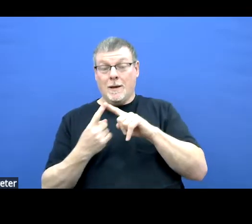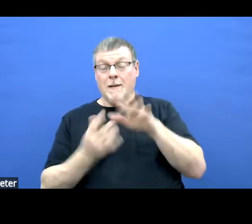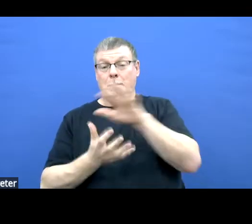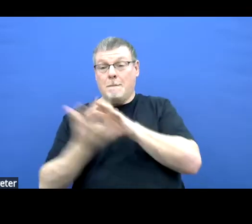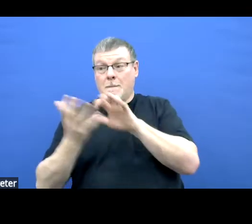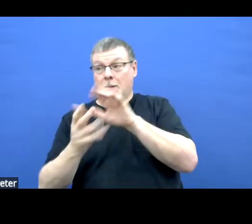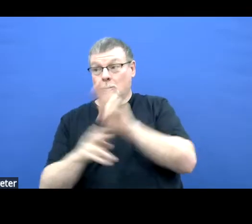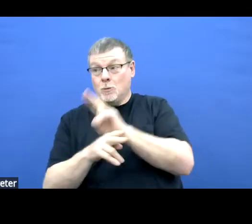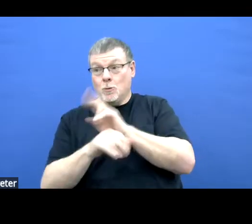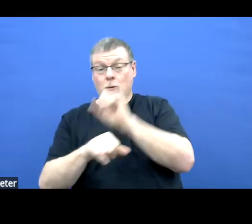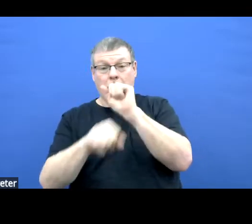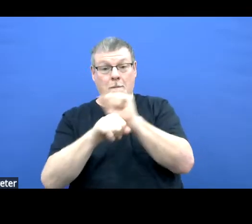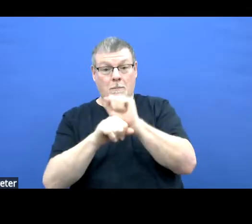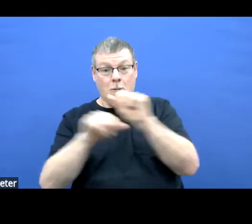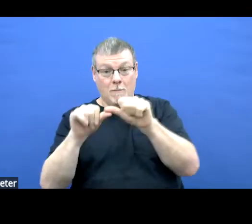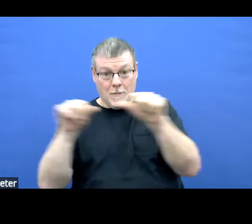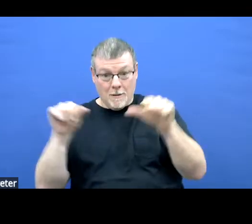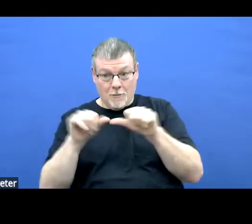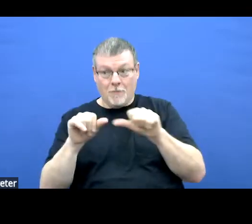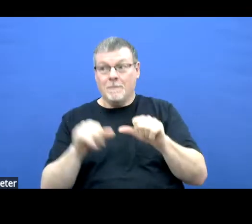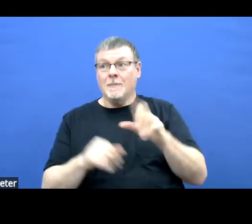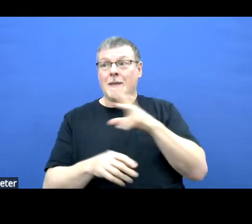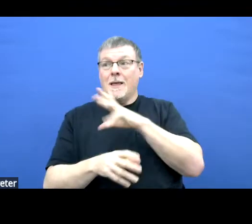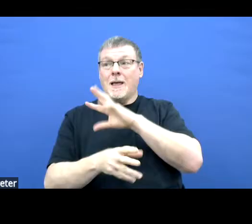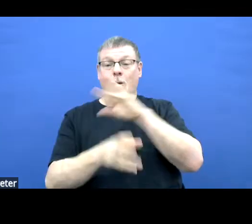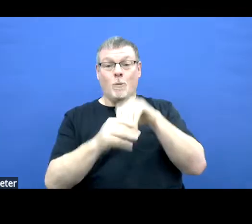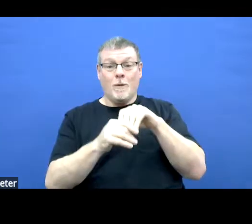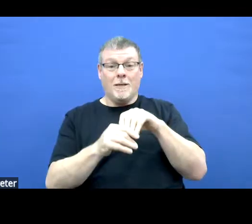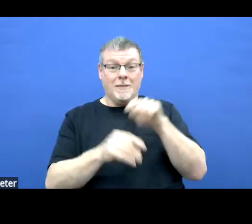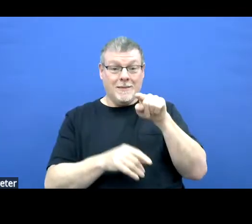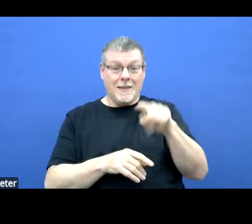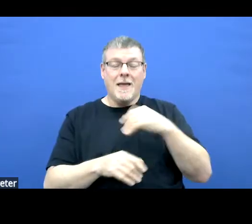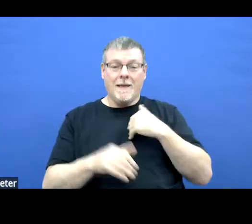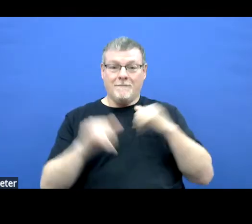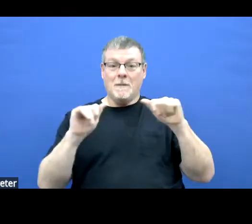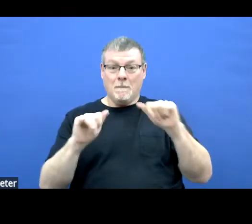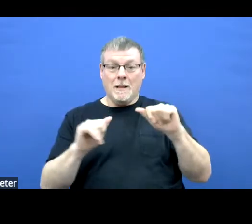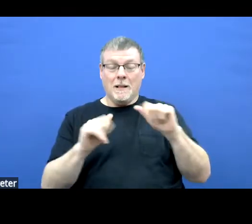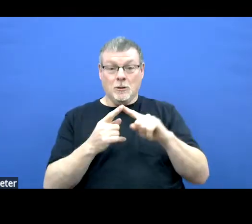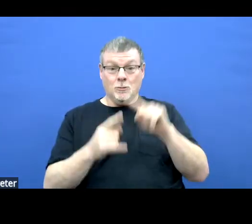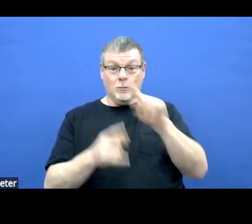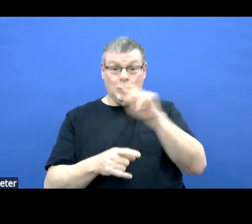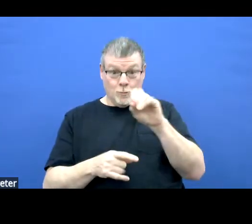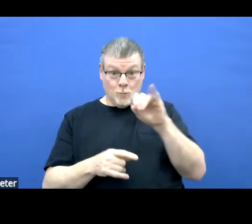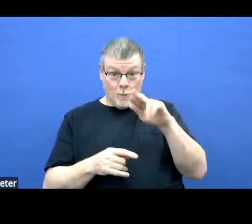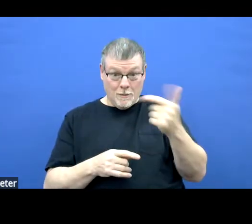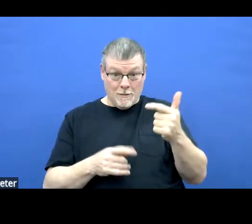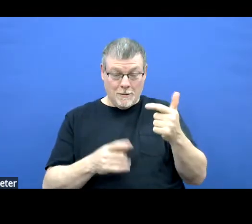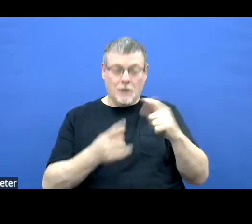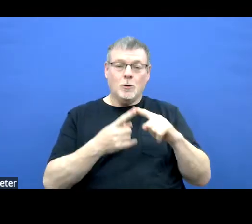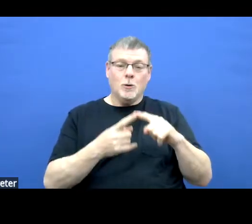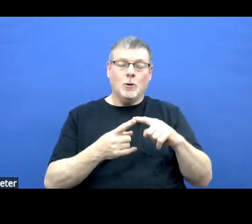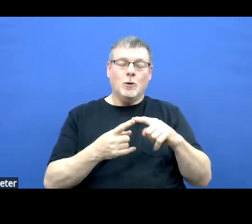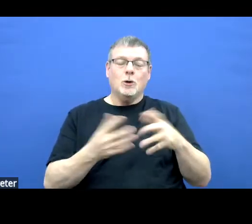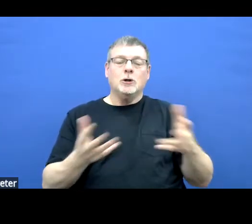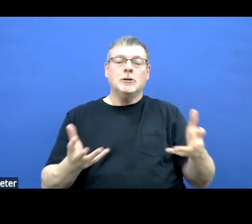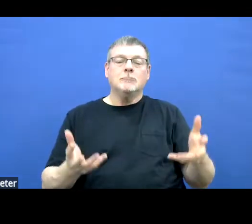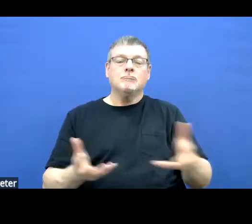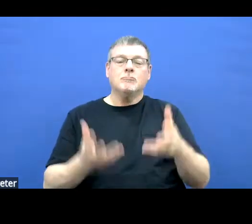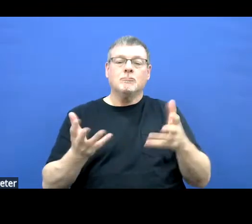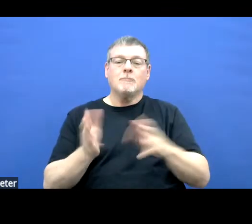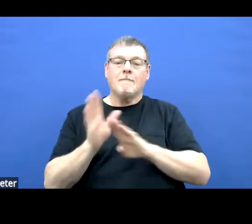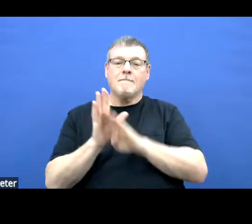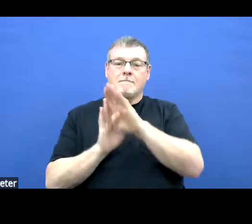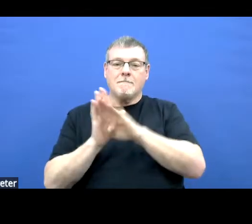mixed-use employment area, and in there, we have the ability from an incentive zoning to encourage developers to